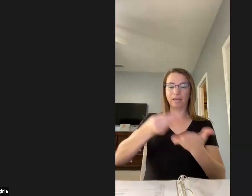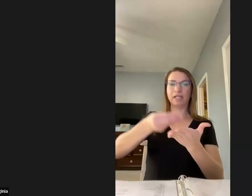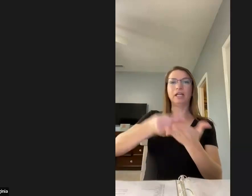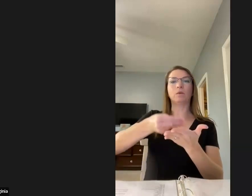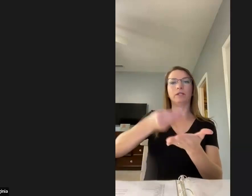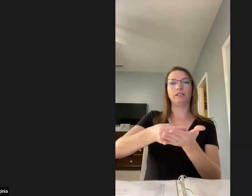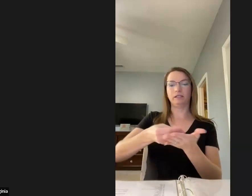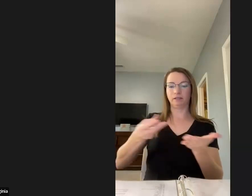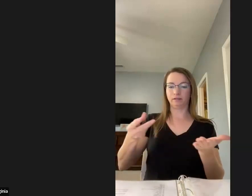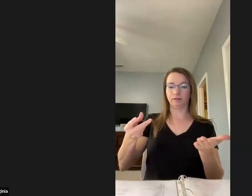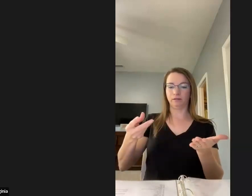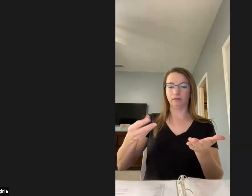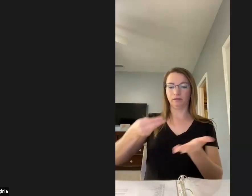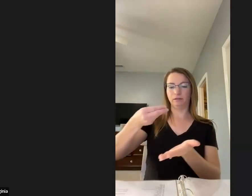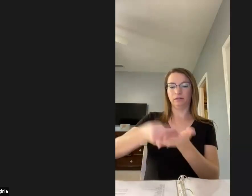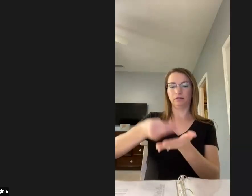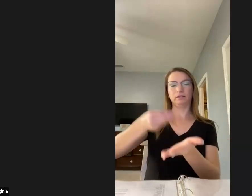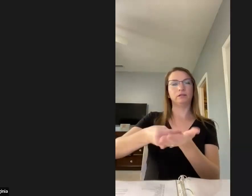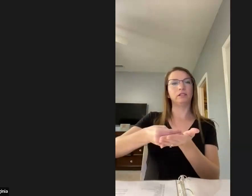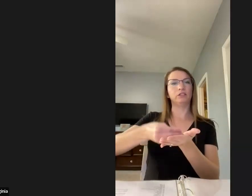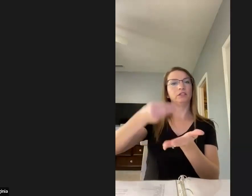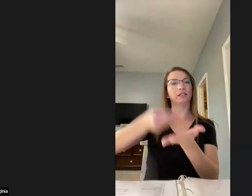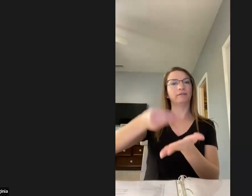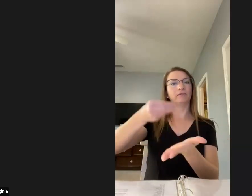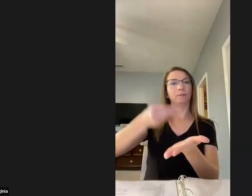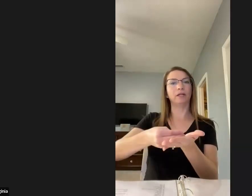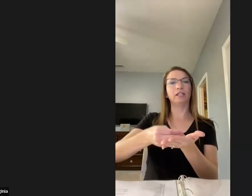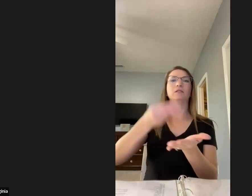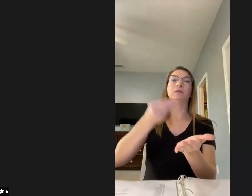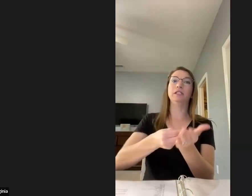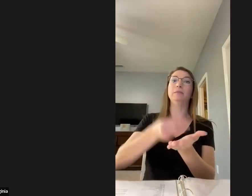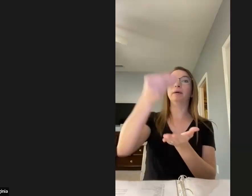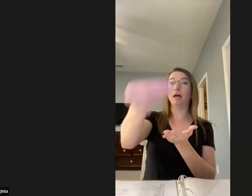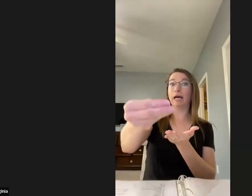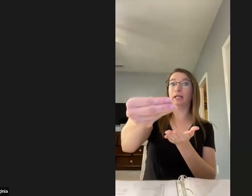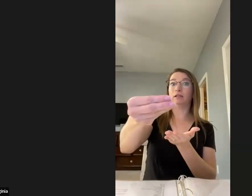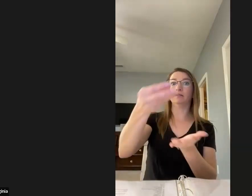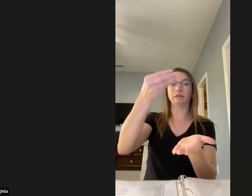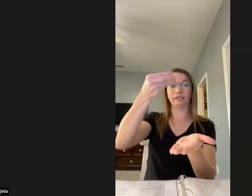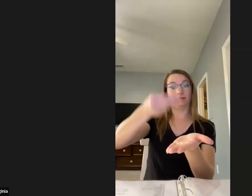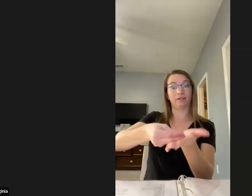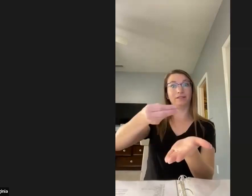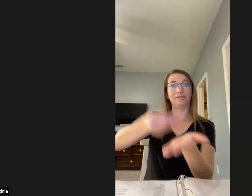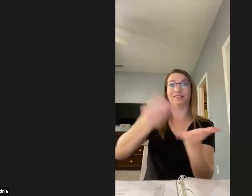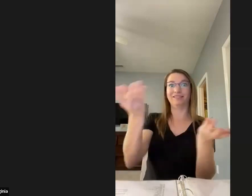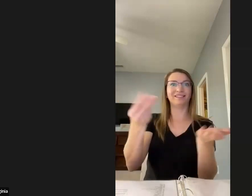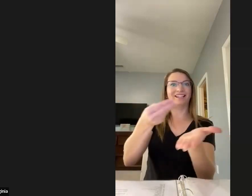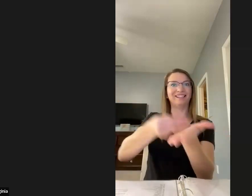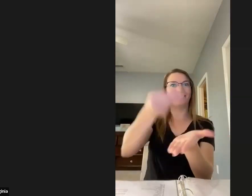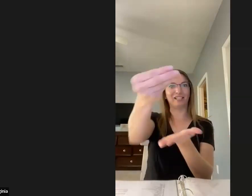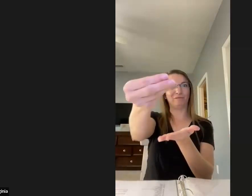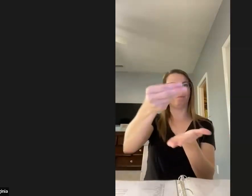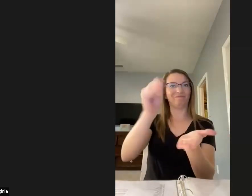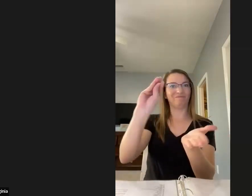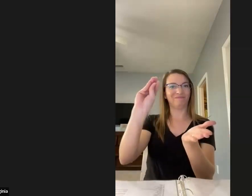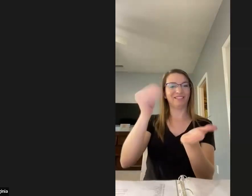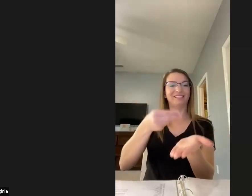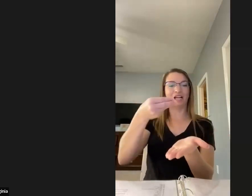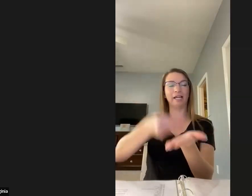money, I wanted to teach sign for money. We did buy, so it's like this is kind of the same sign,